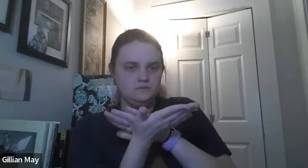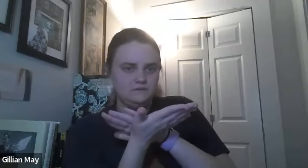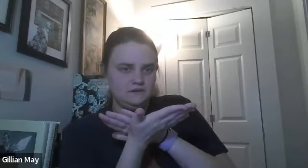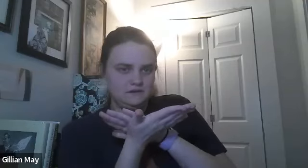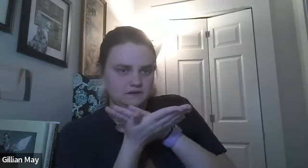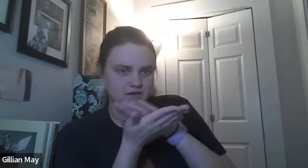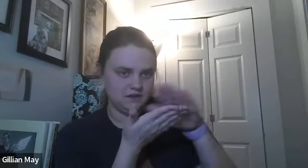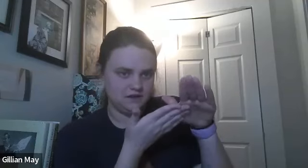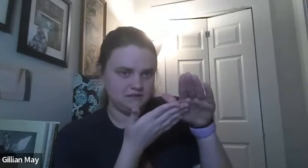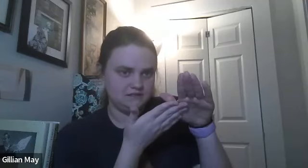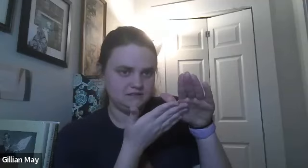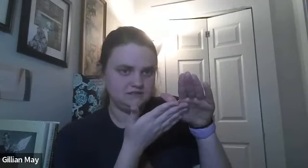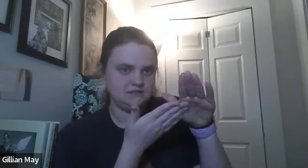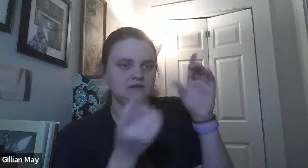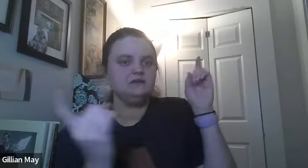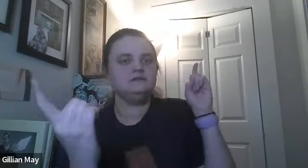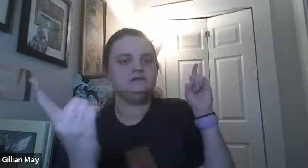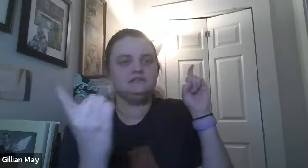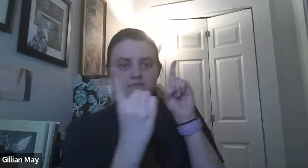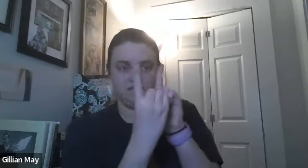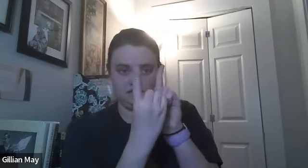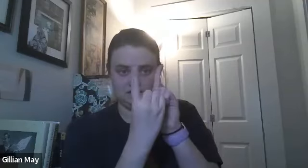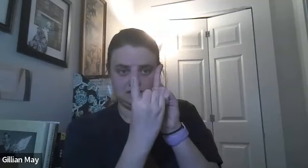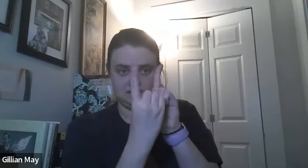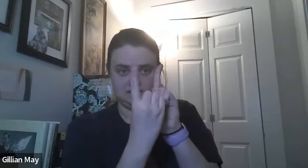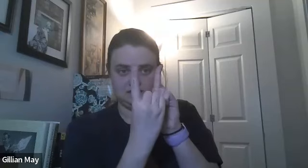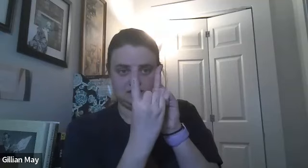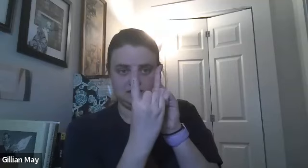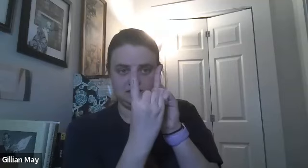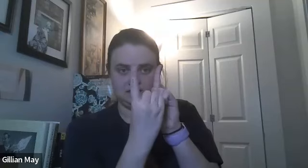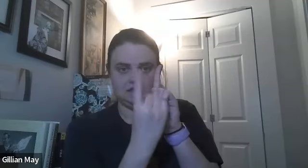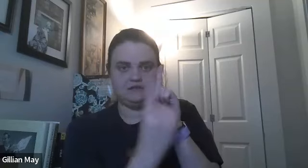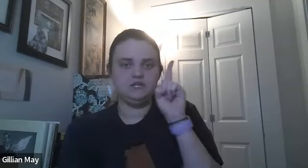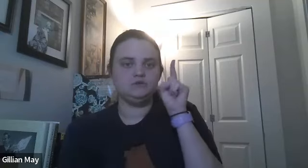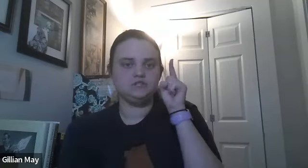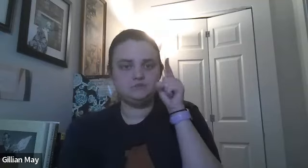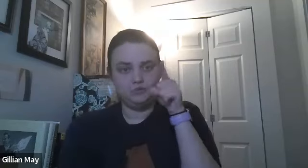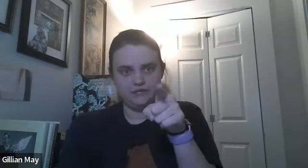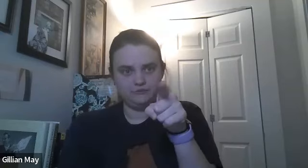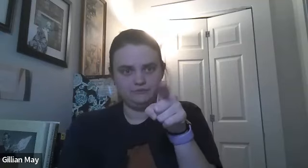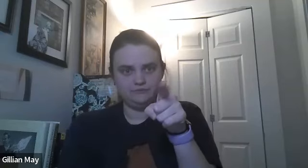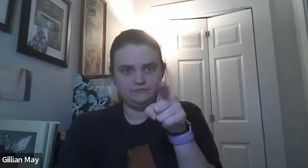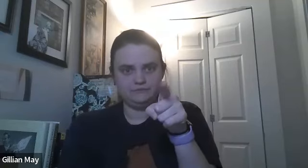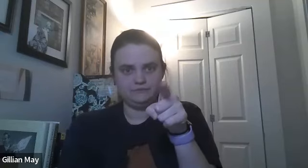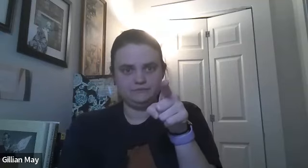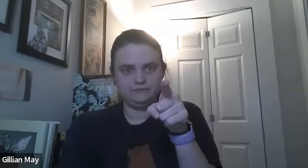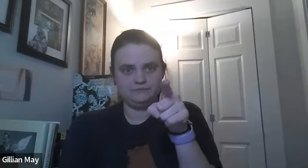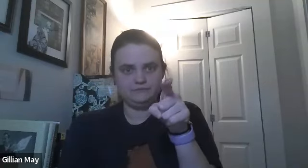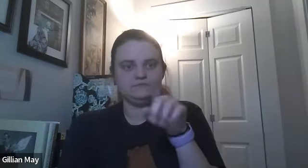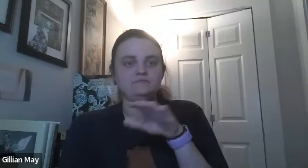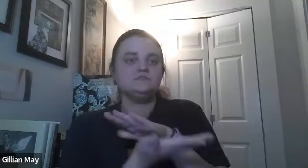So nice to meet, and then you just meet you.